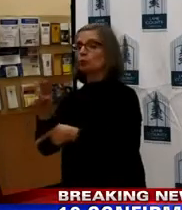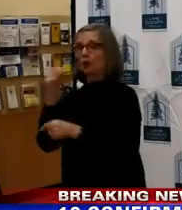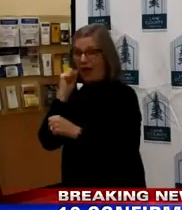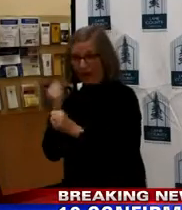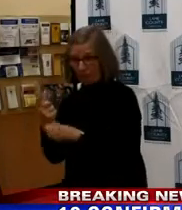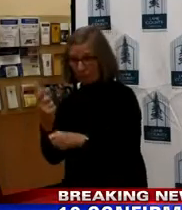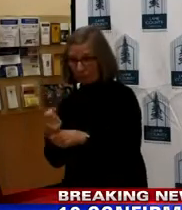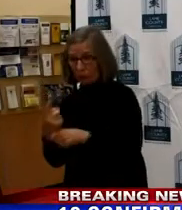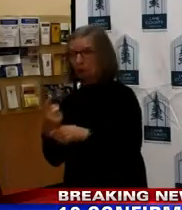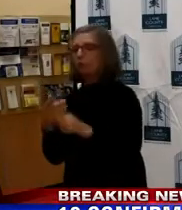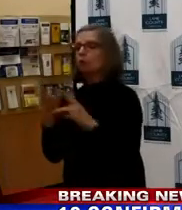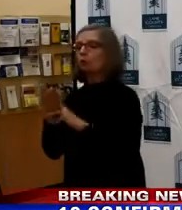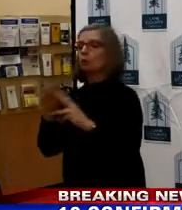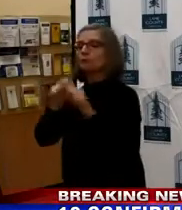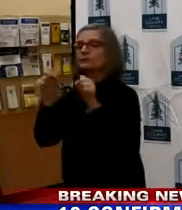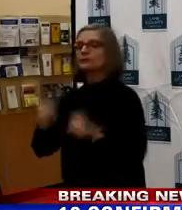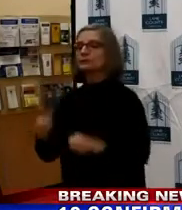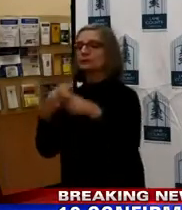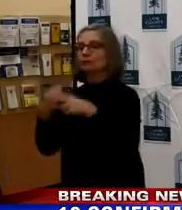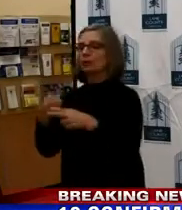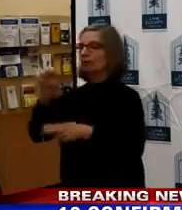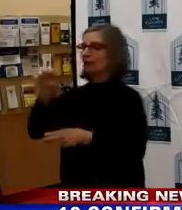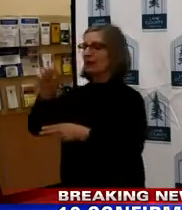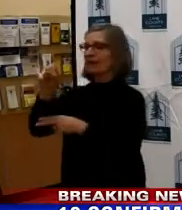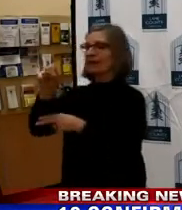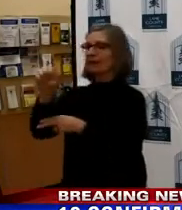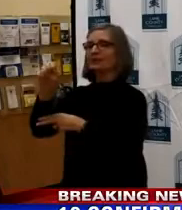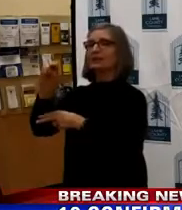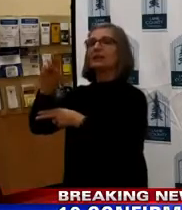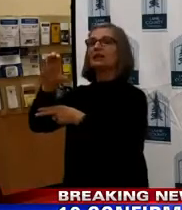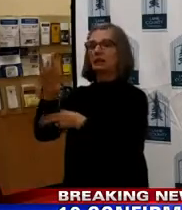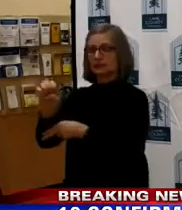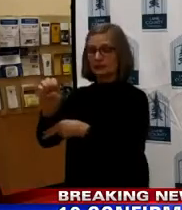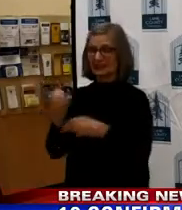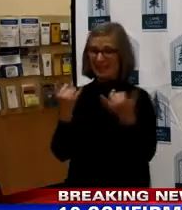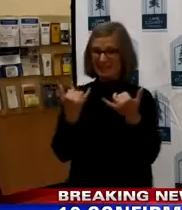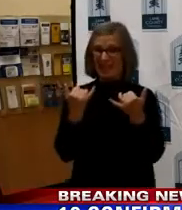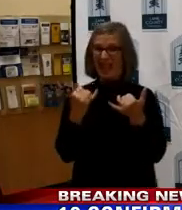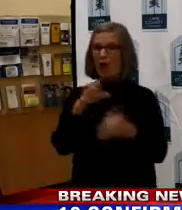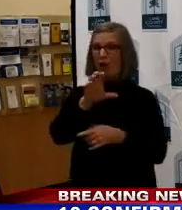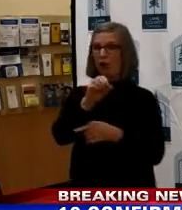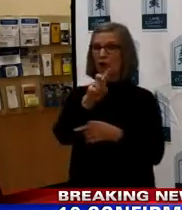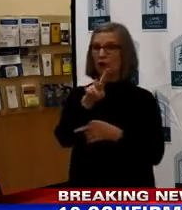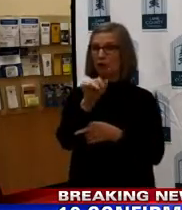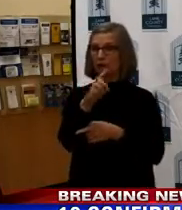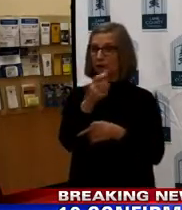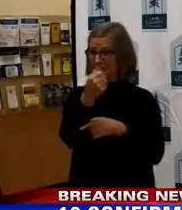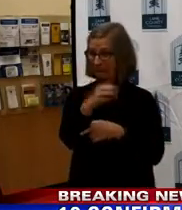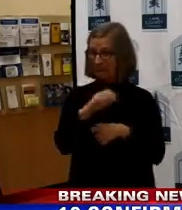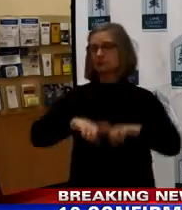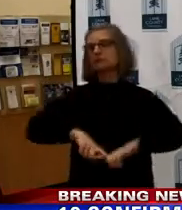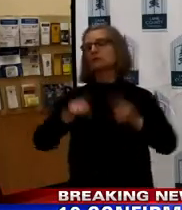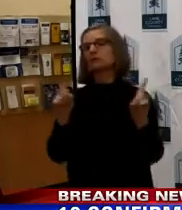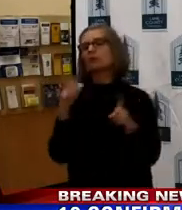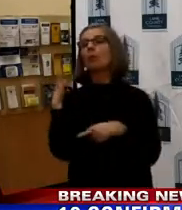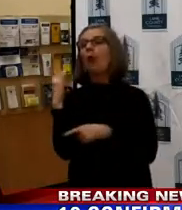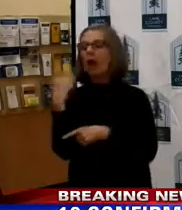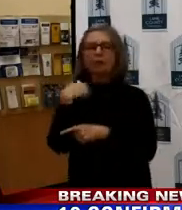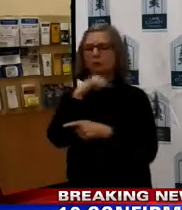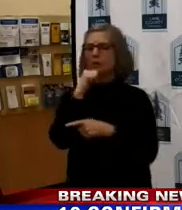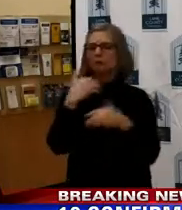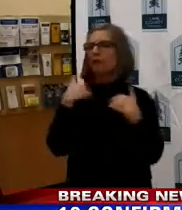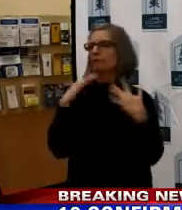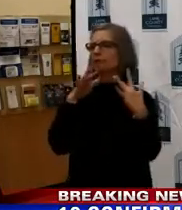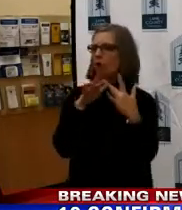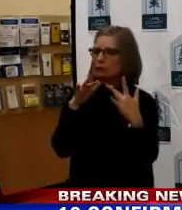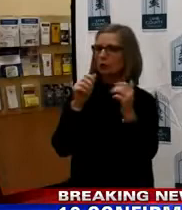don't have as many contacts with local providers or discharges from the emergency room that we would normally have with, like, let's